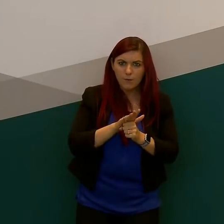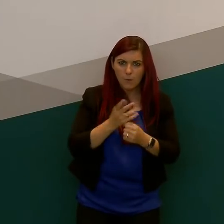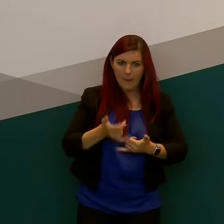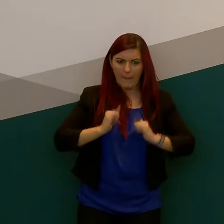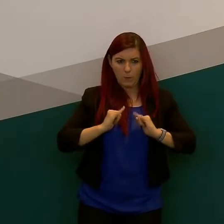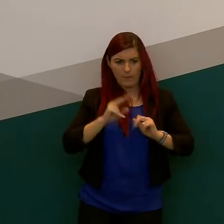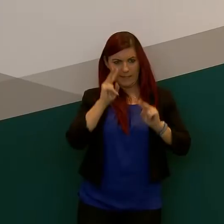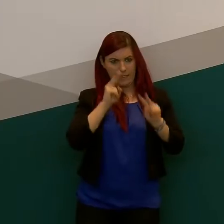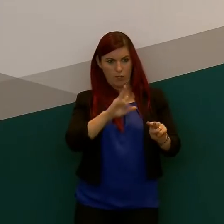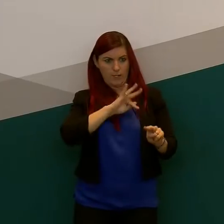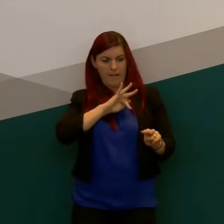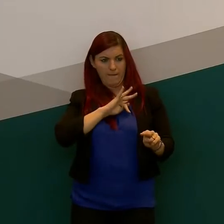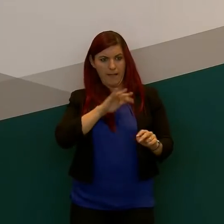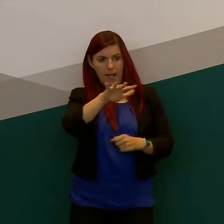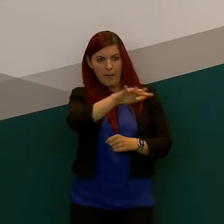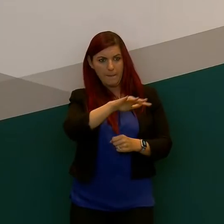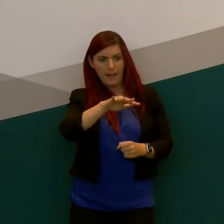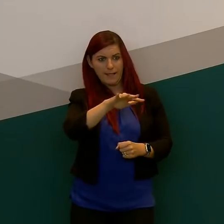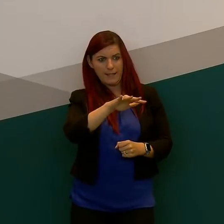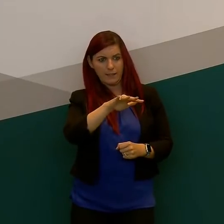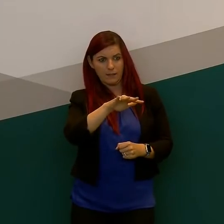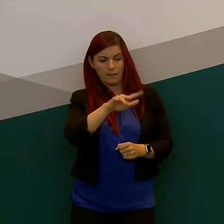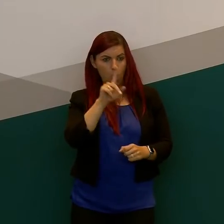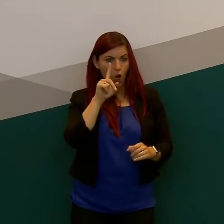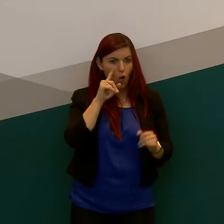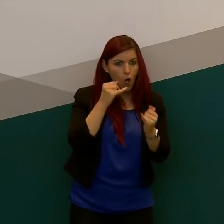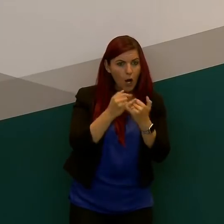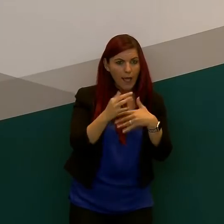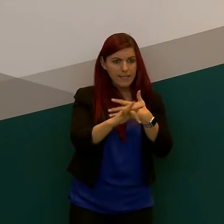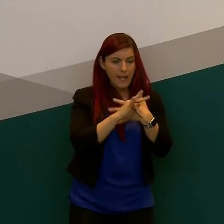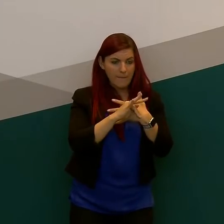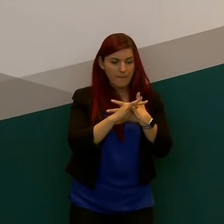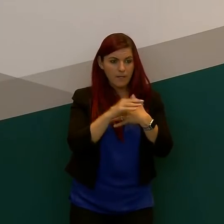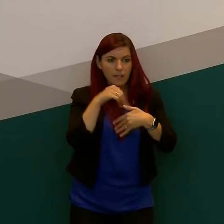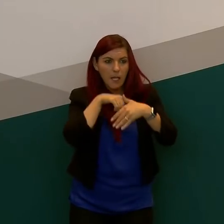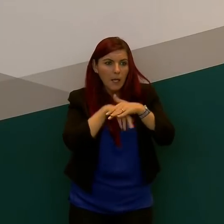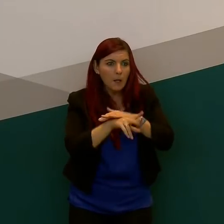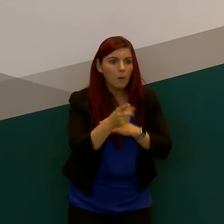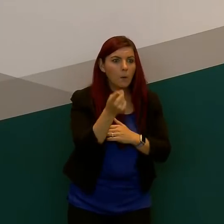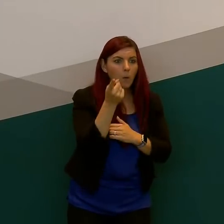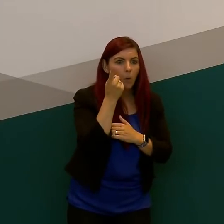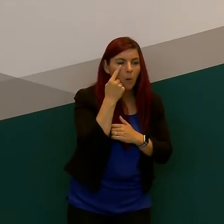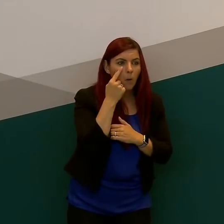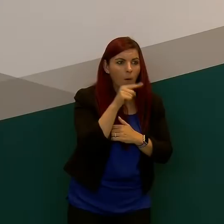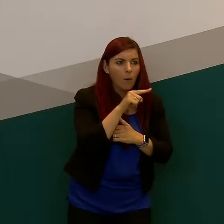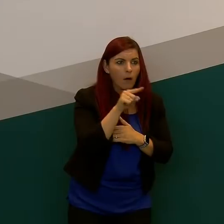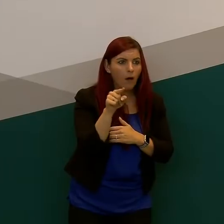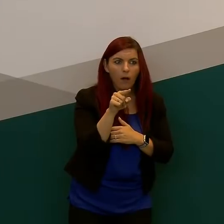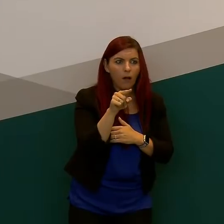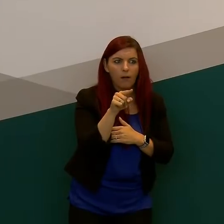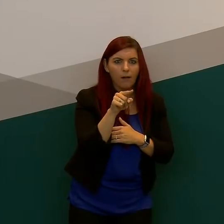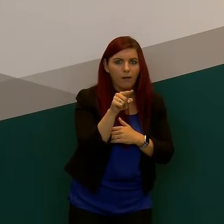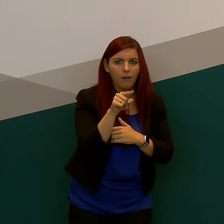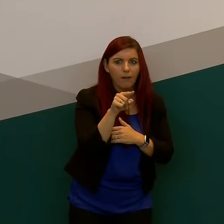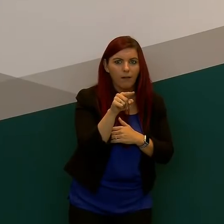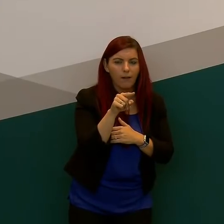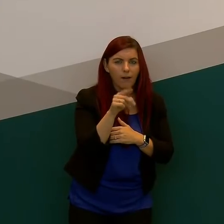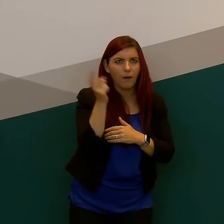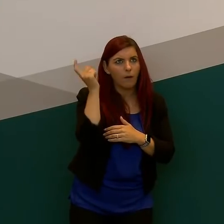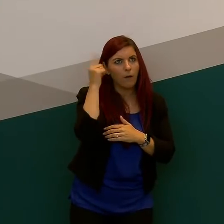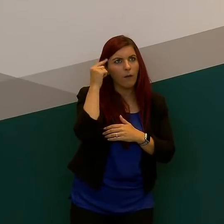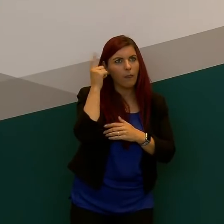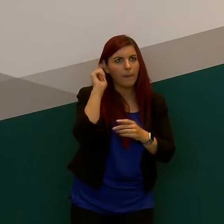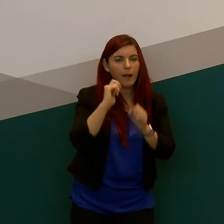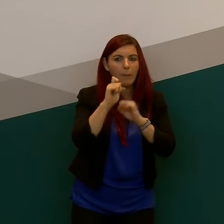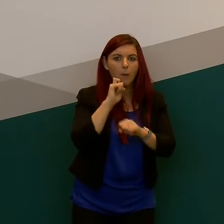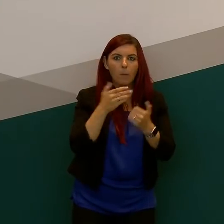that, if I can say, looks safe, put your head in the door. Does this look like the kind of place that's following the public health advice? It's